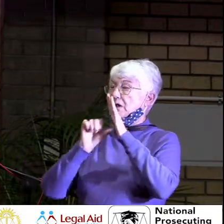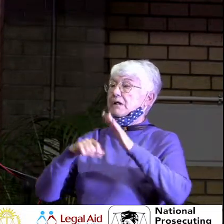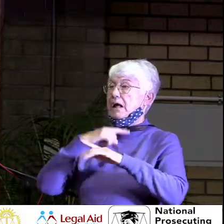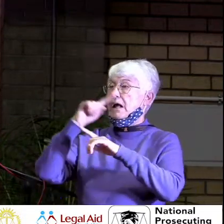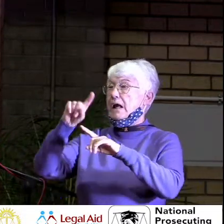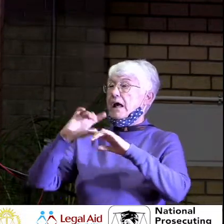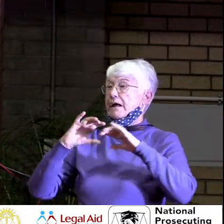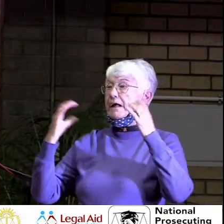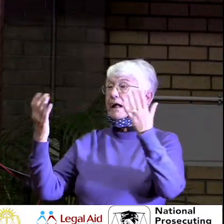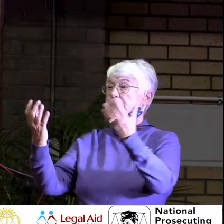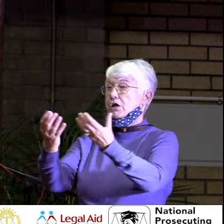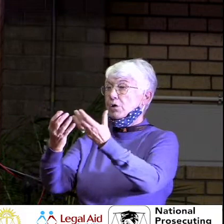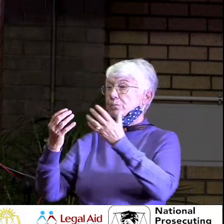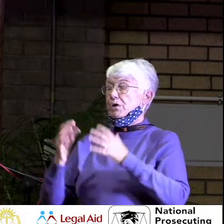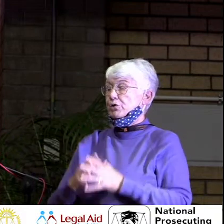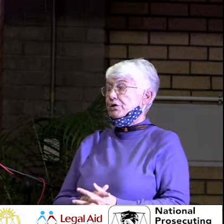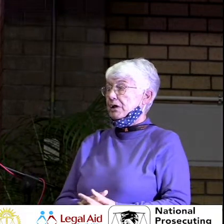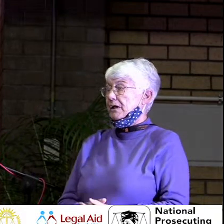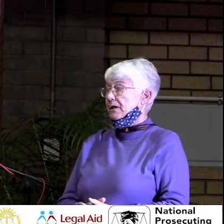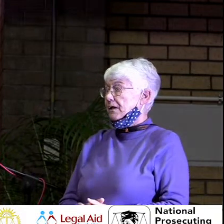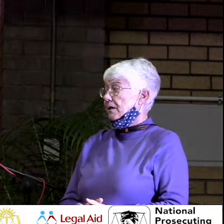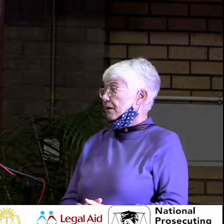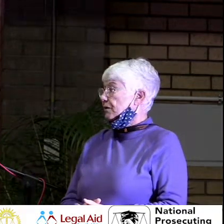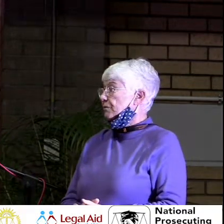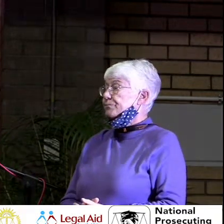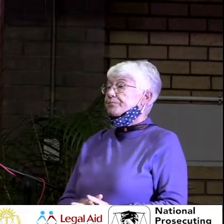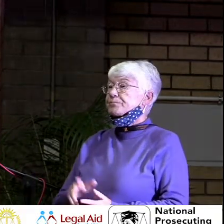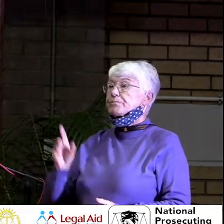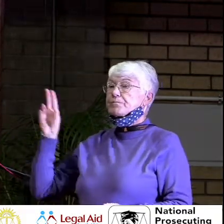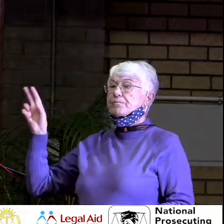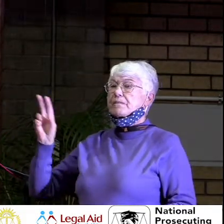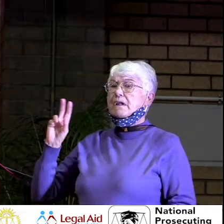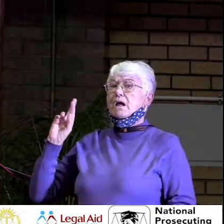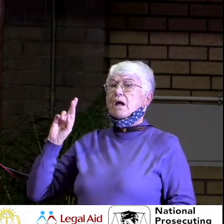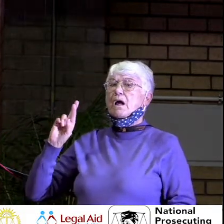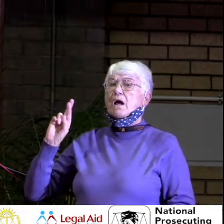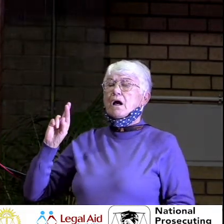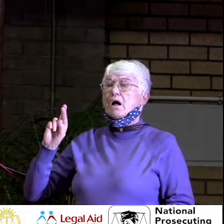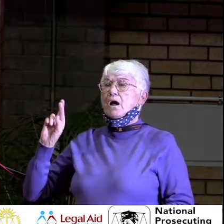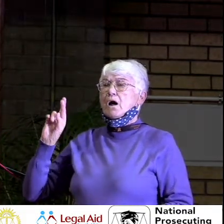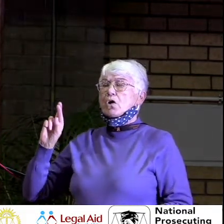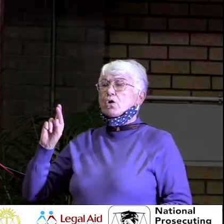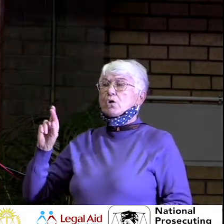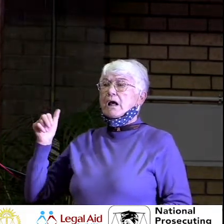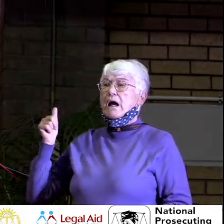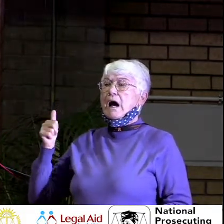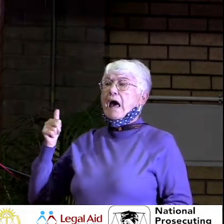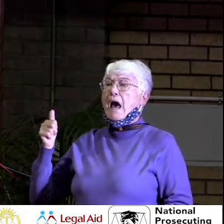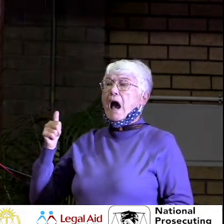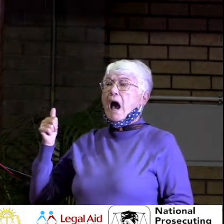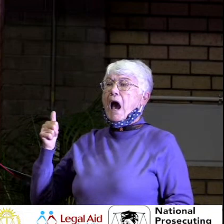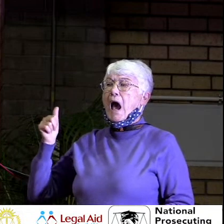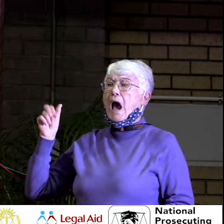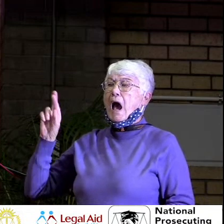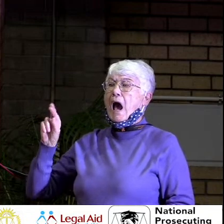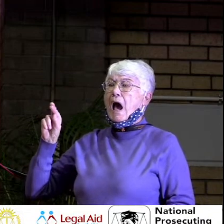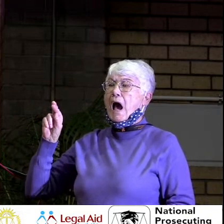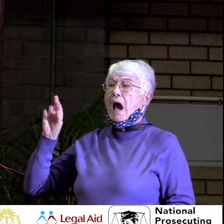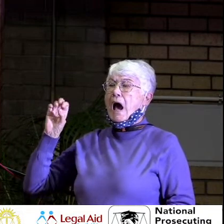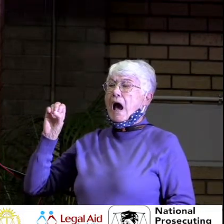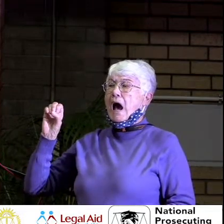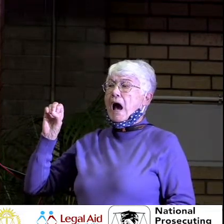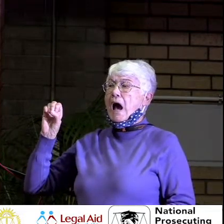Now we have Ronel Arendse from the Legal Aid South Africa to speak to